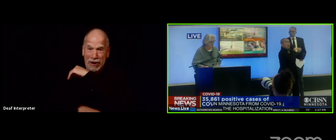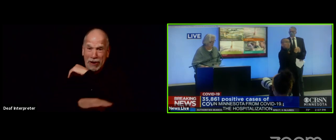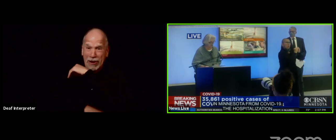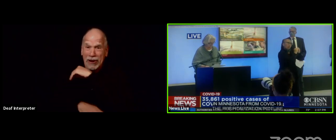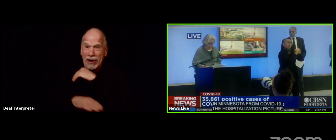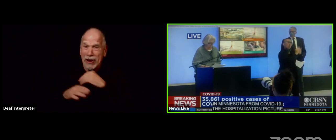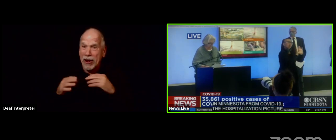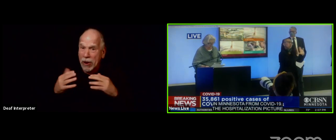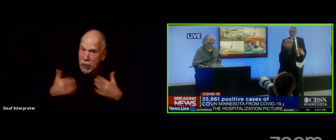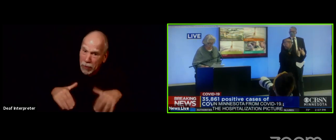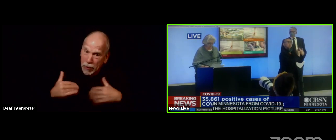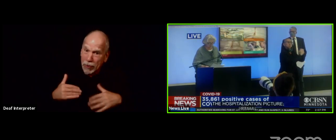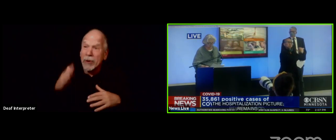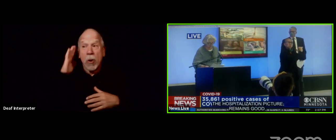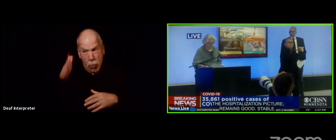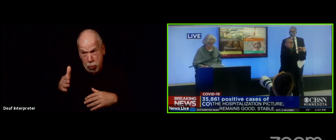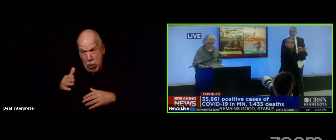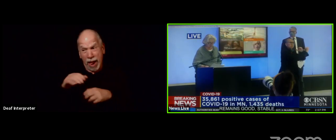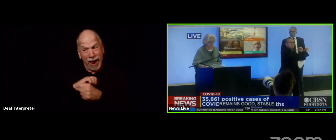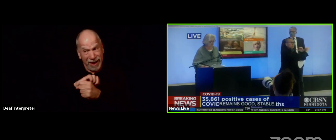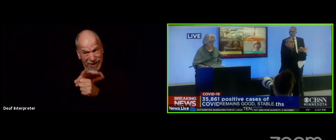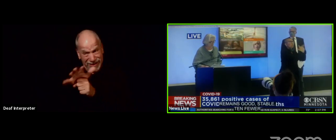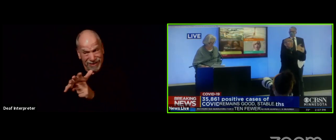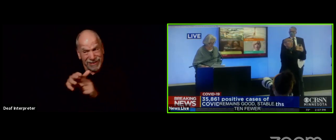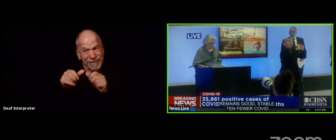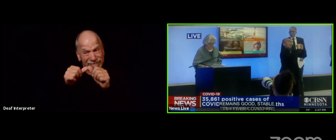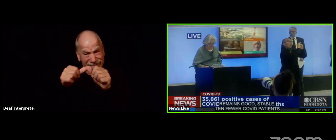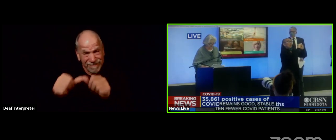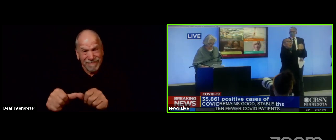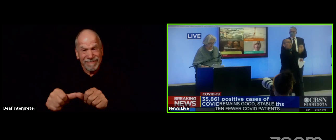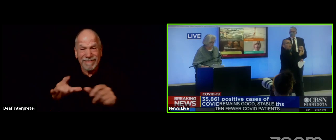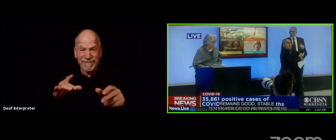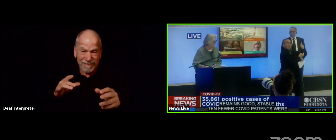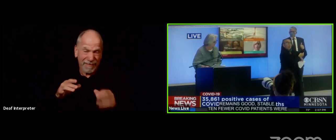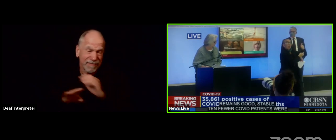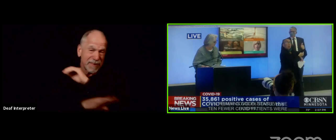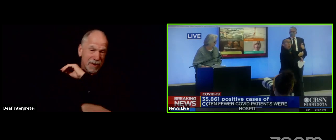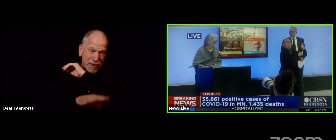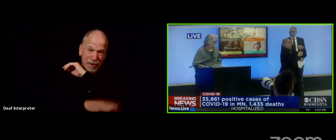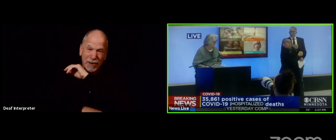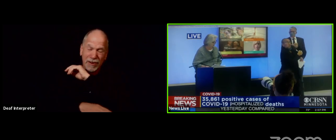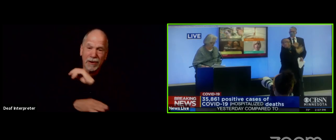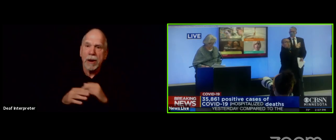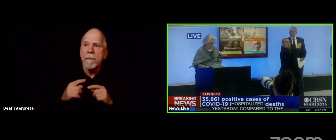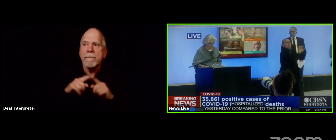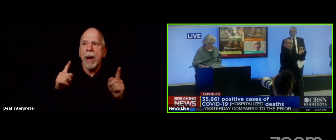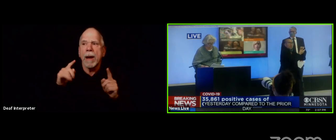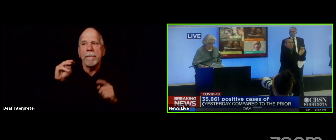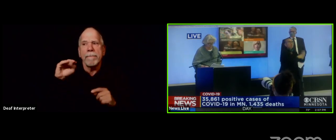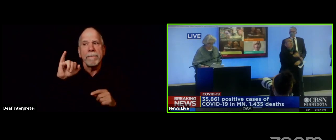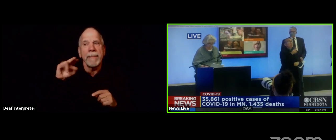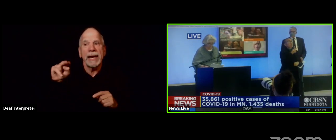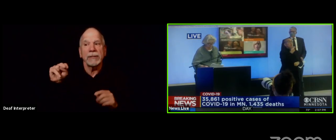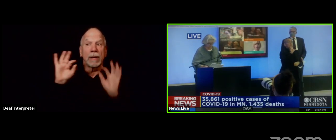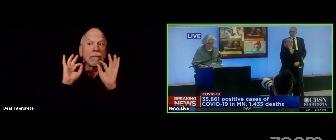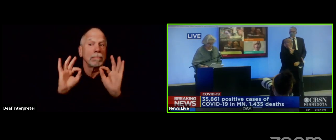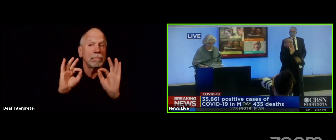fewer COVID patients were hospitalized yesterday compared to the prior day. 278 people are in the hospital as of